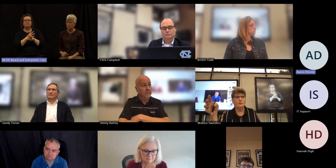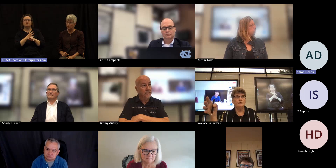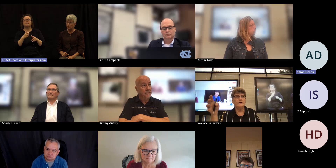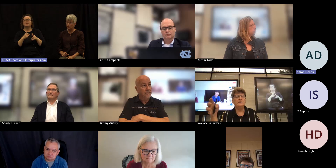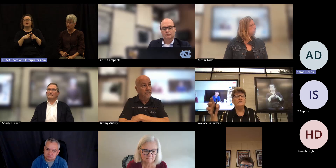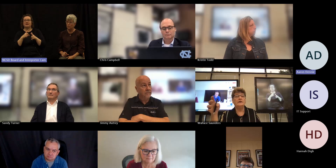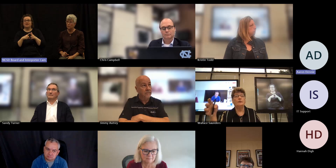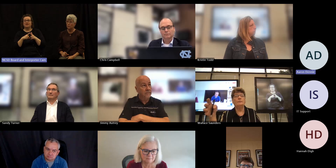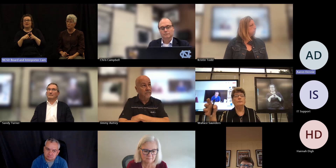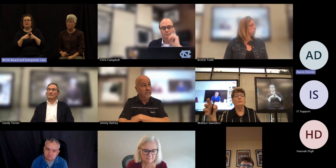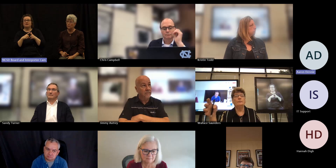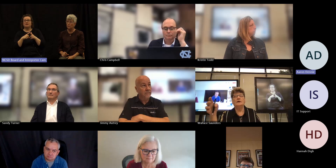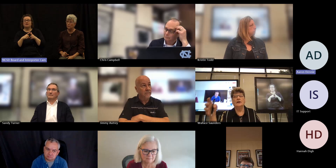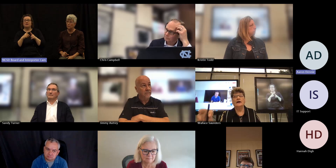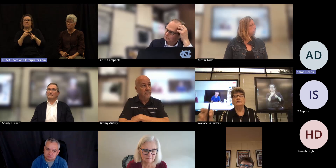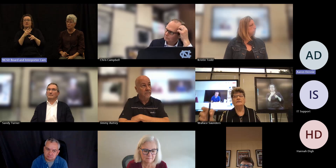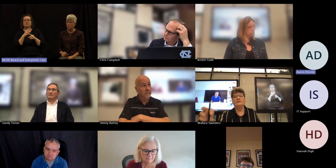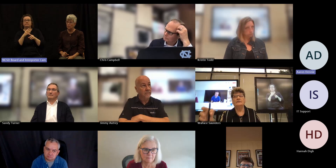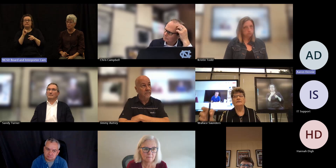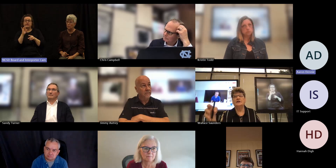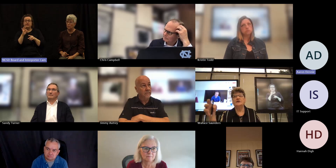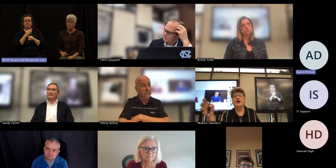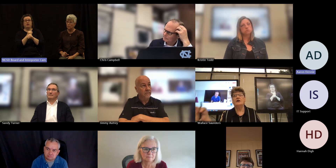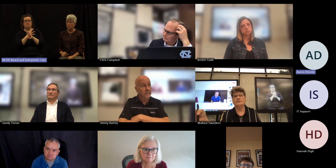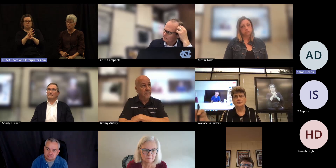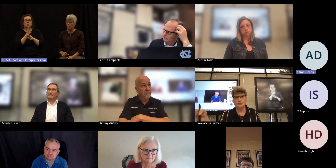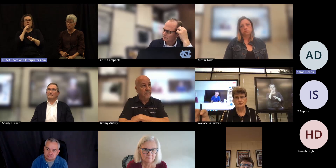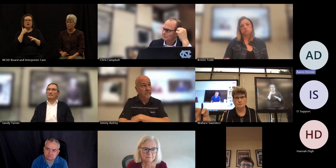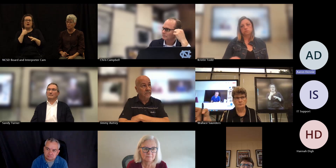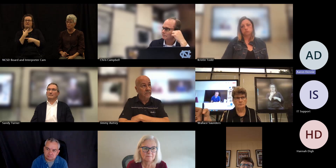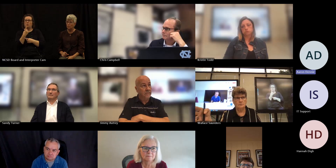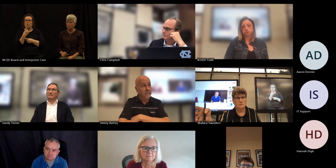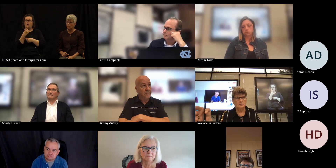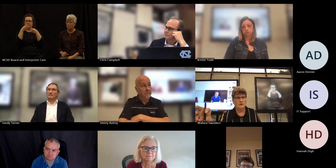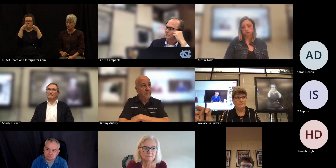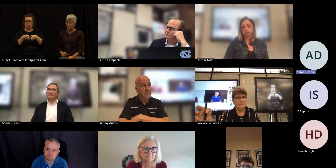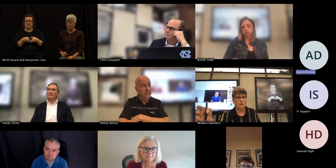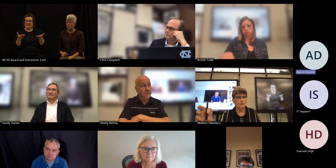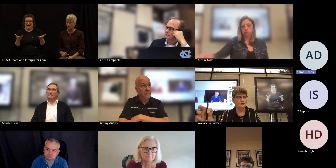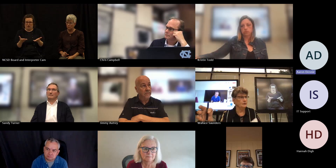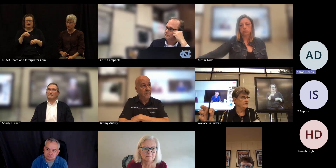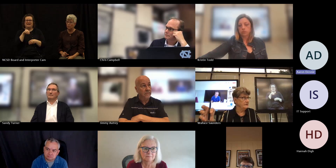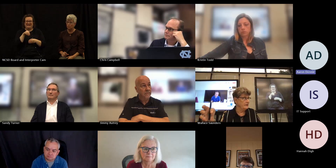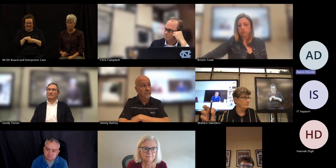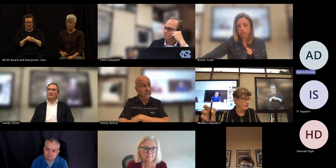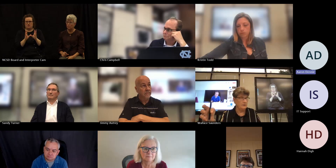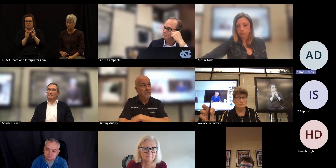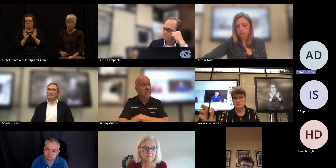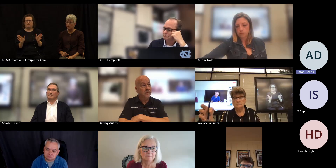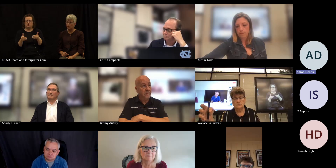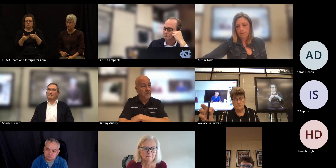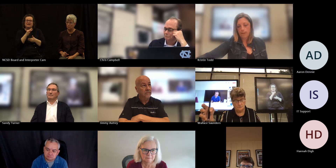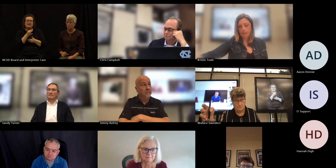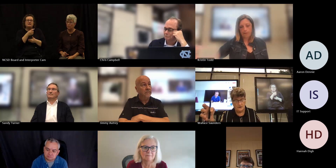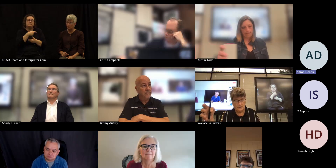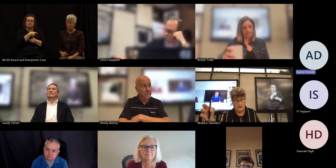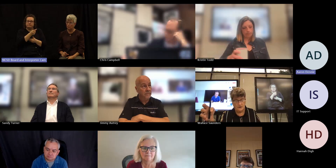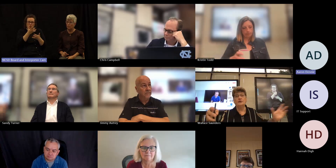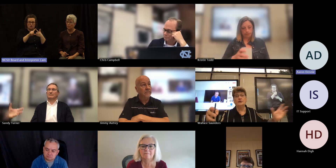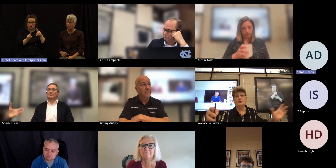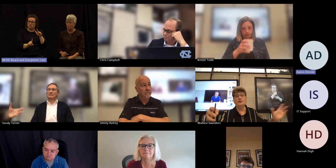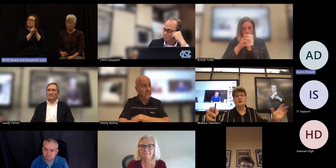virtually, there will be a live person in the conference room if you want to attend that meeting.